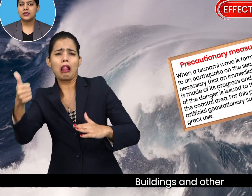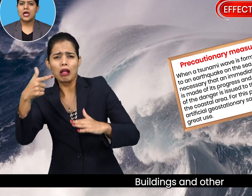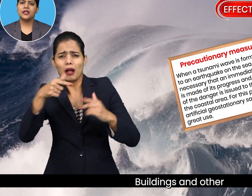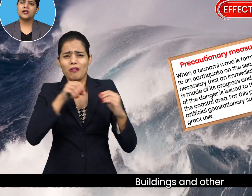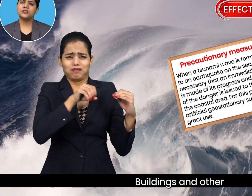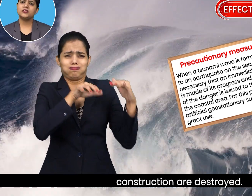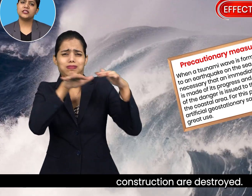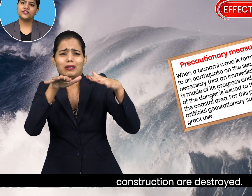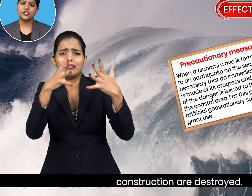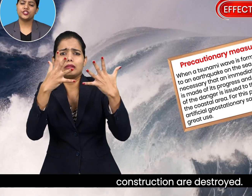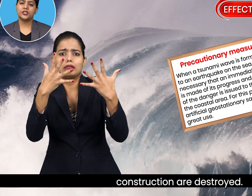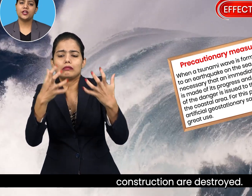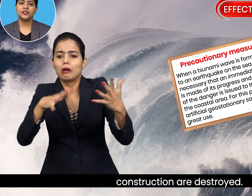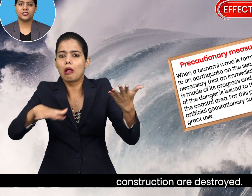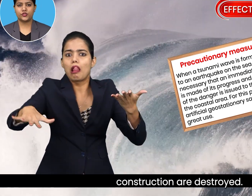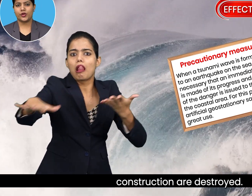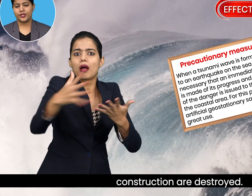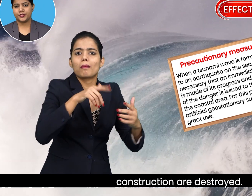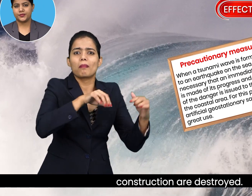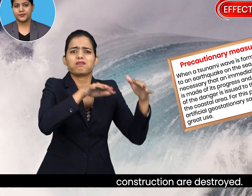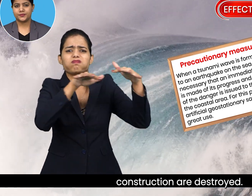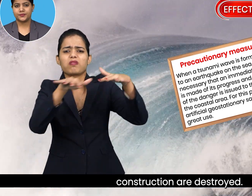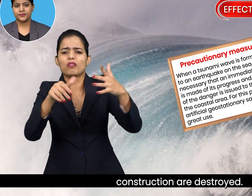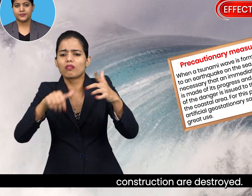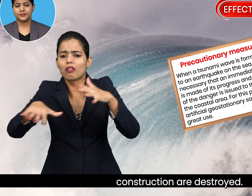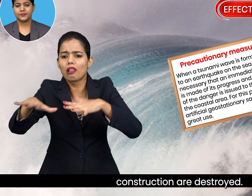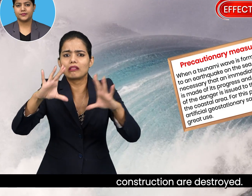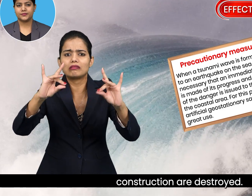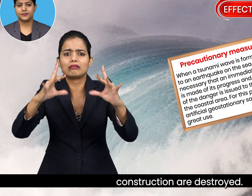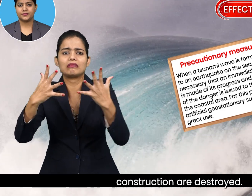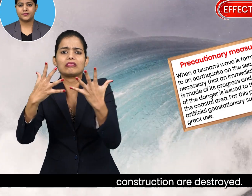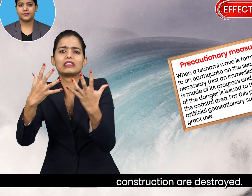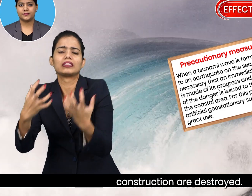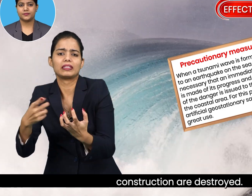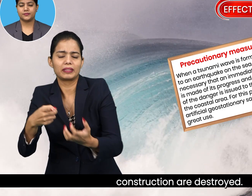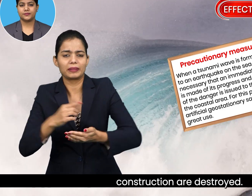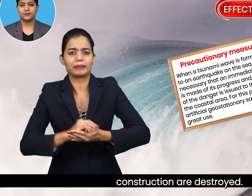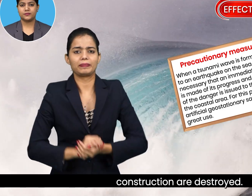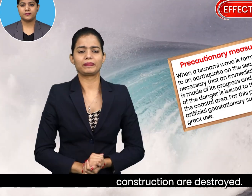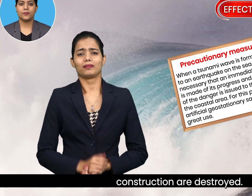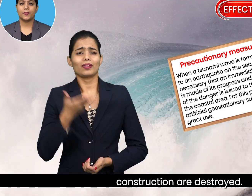Buildings and other construction are destroyed.